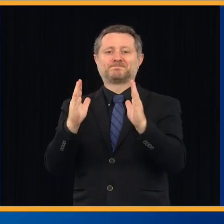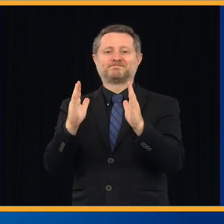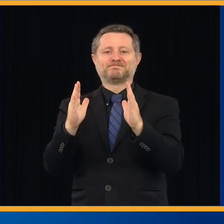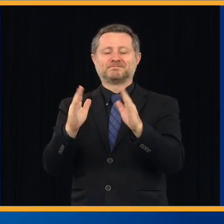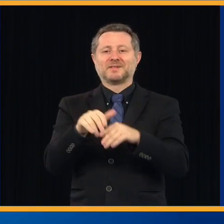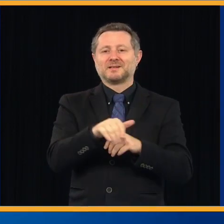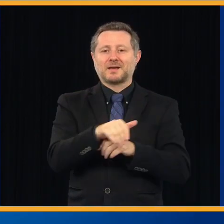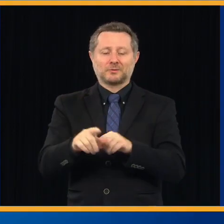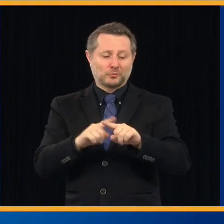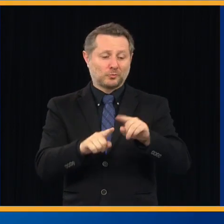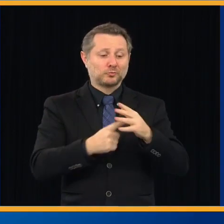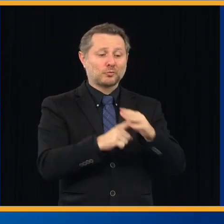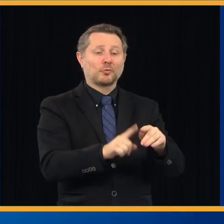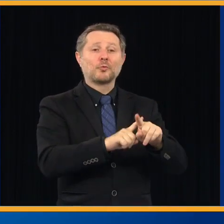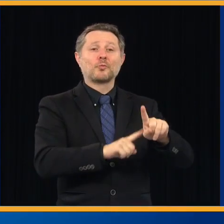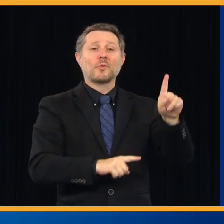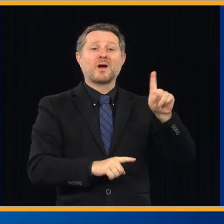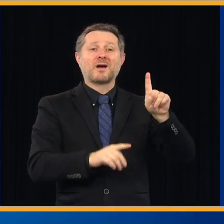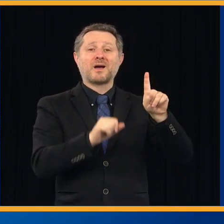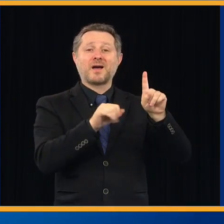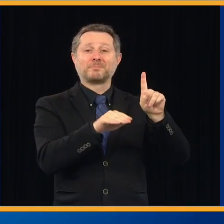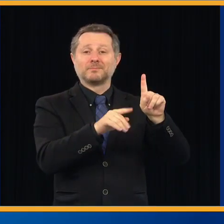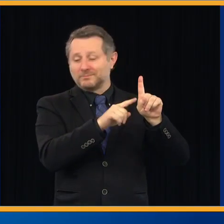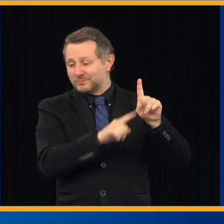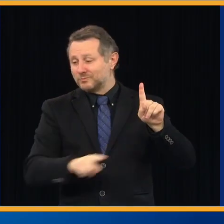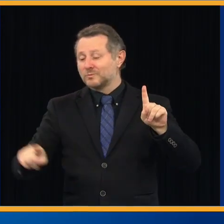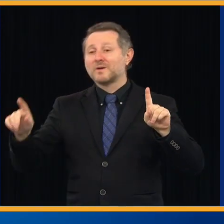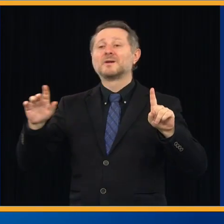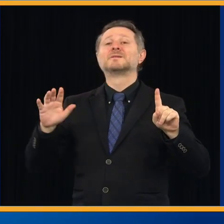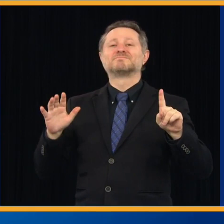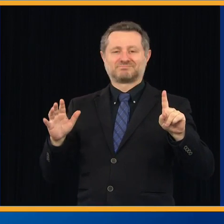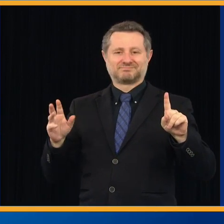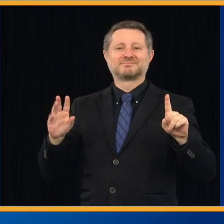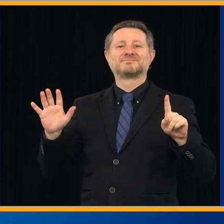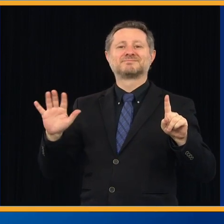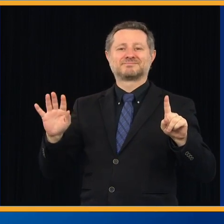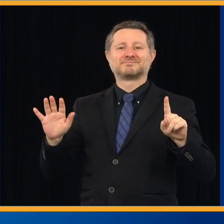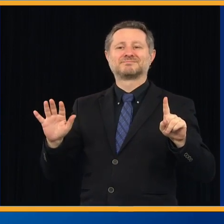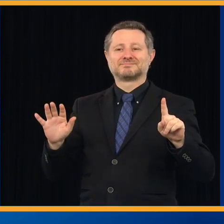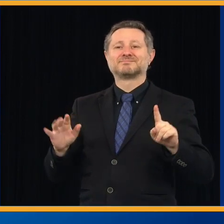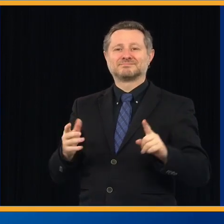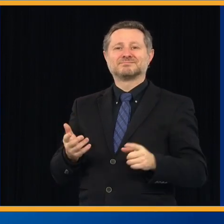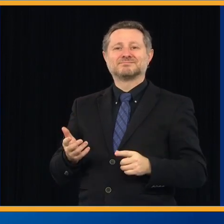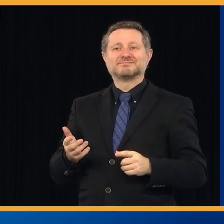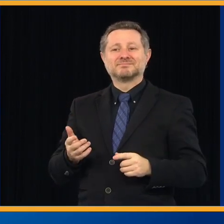a.m. when the ridership is lowest. The ridership is lower to begin with. It's down about